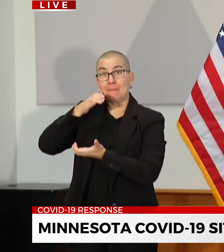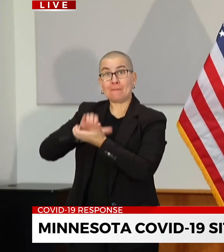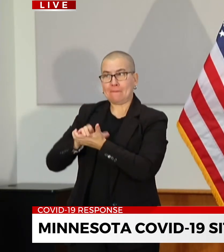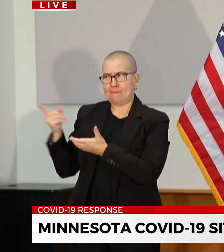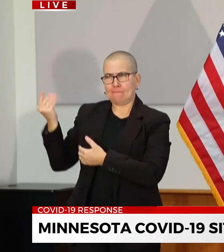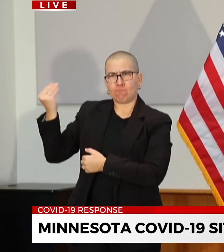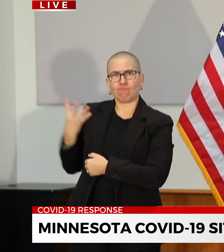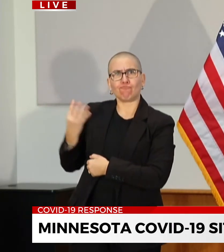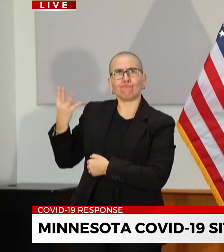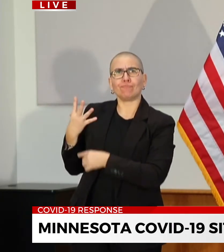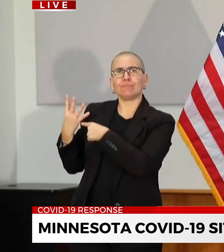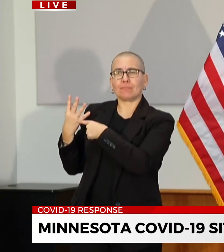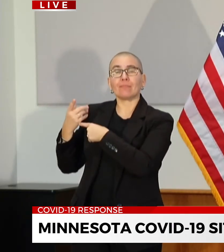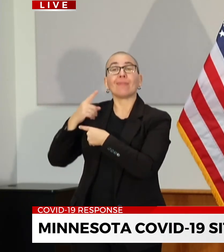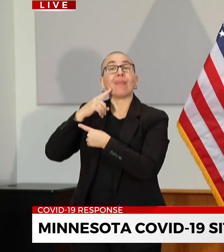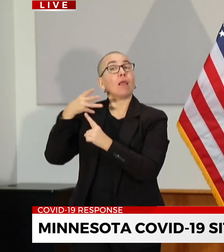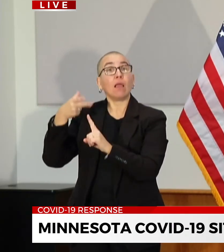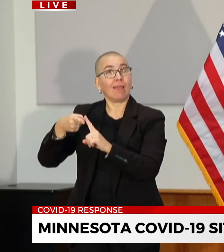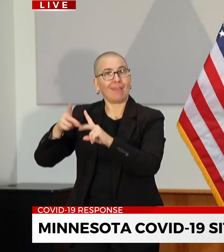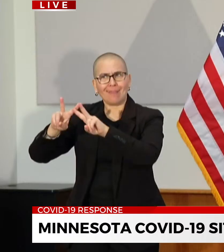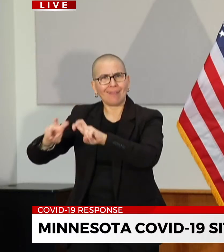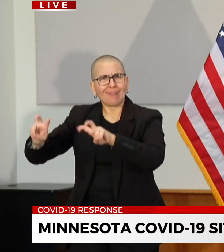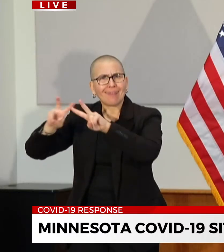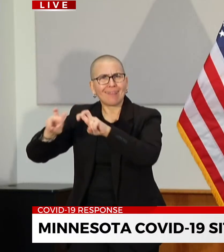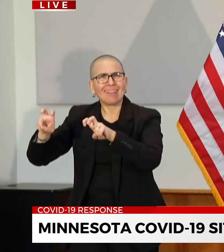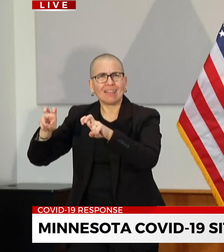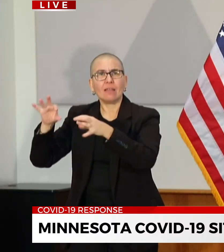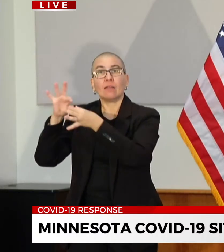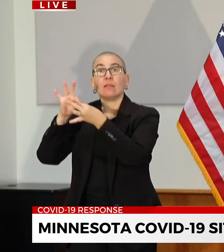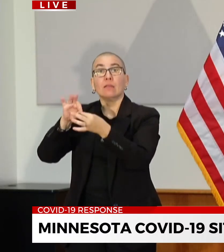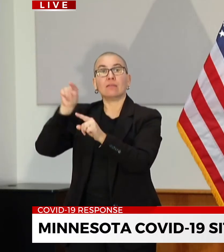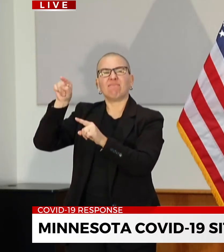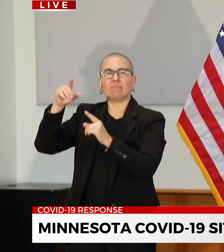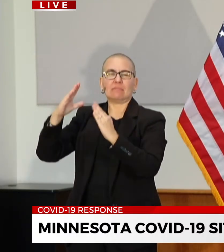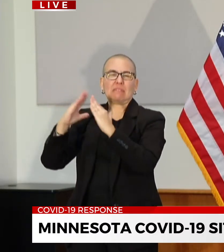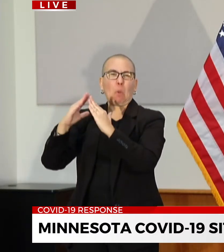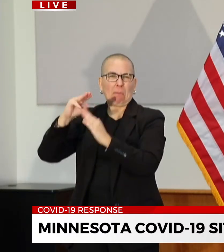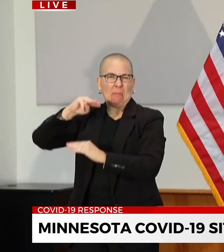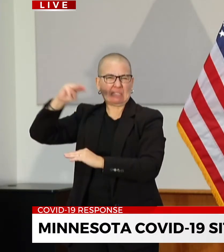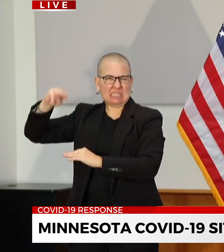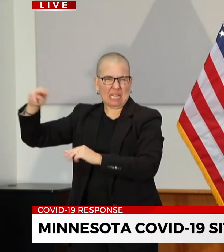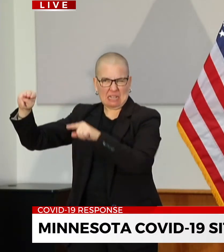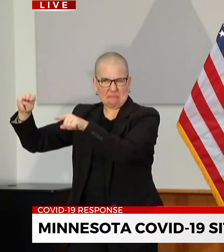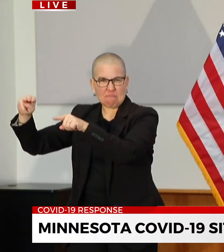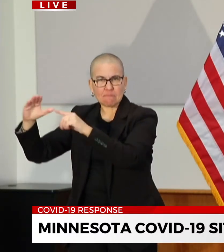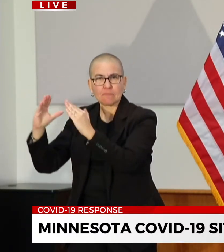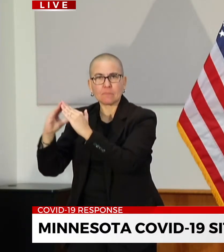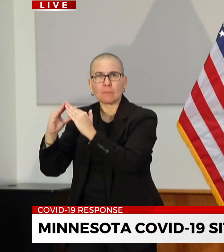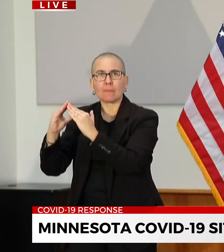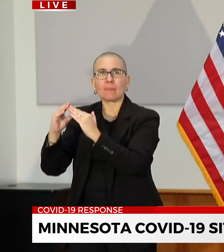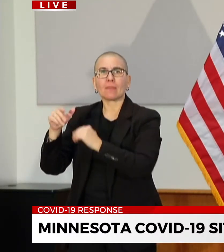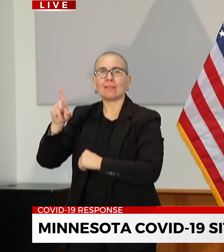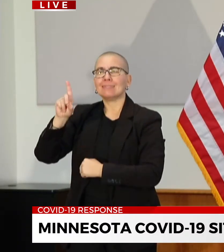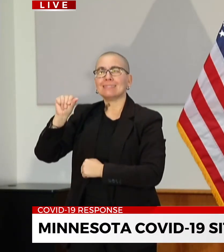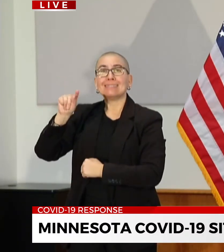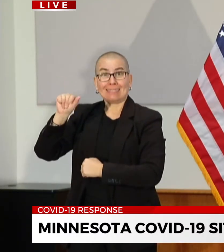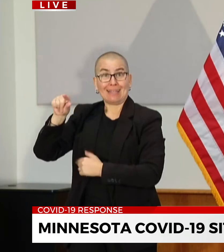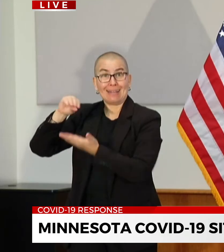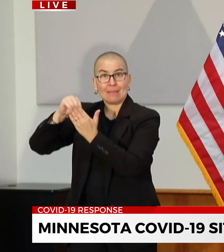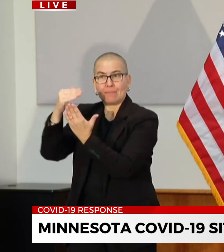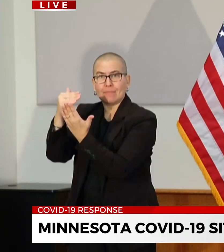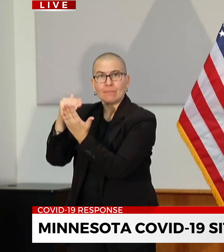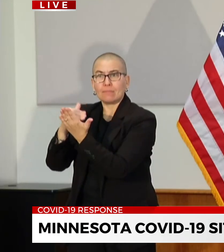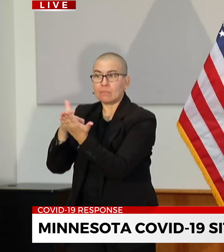coordinator for District 77 in Mankato for a lot of years, data doesn't give you answers. Data allows you to ask the right questions